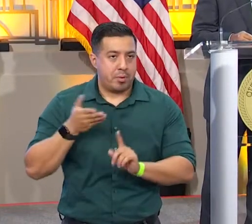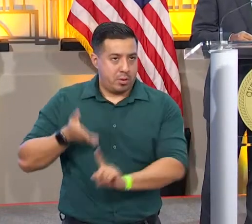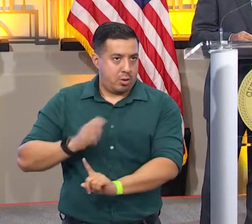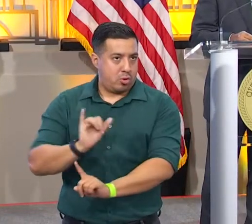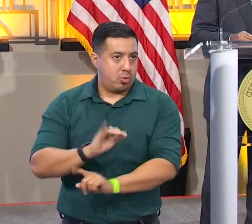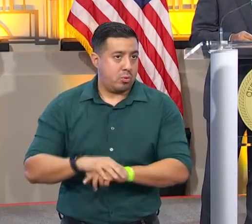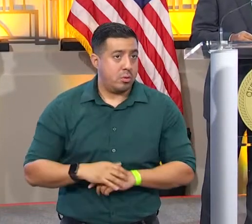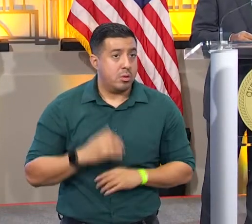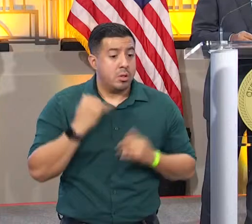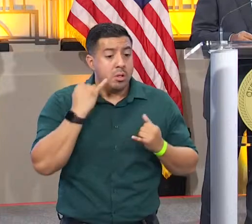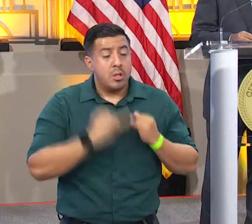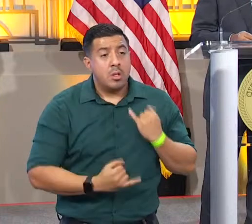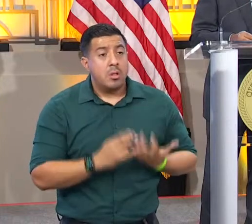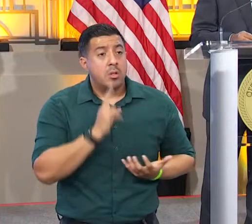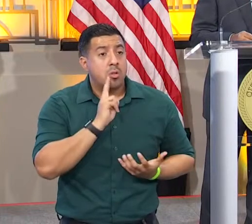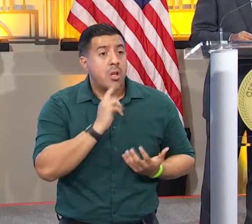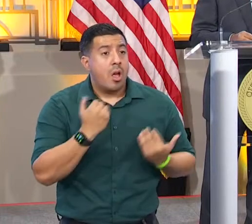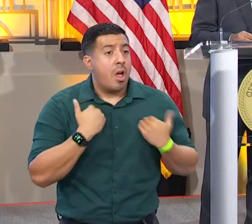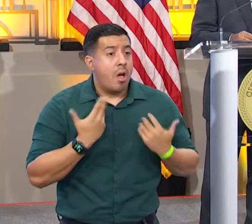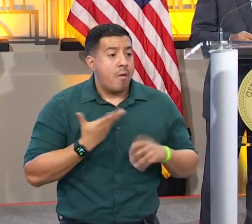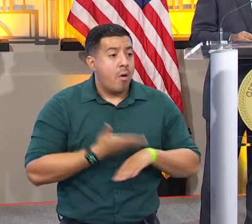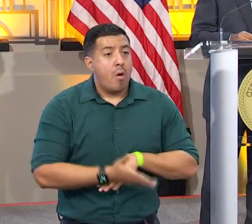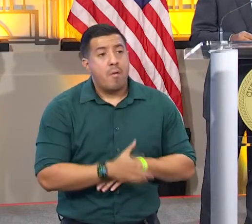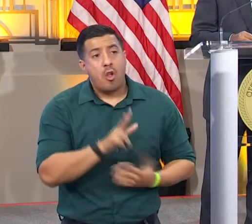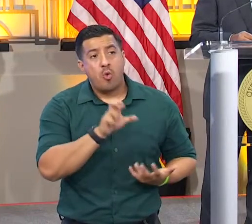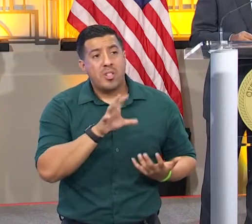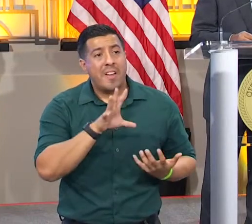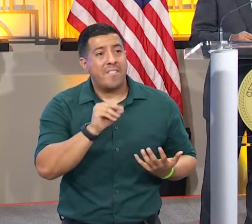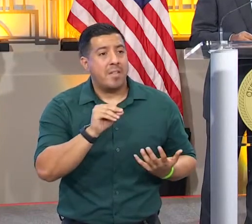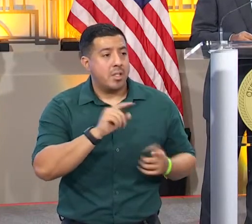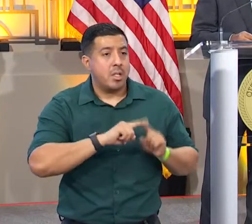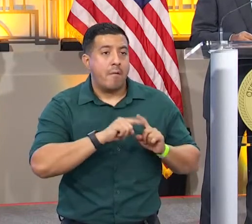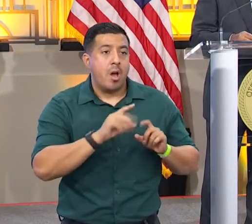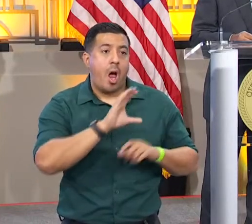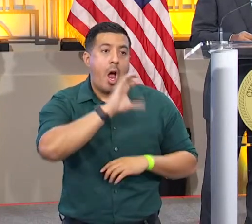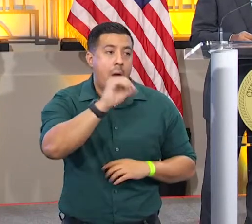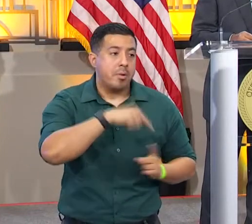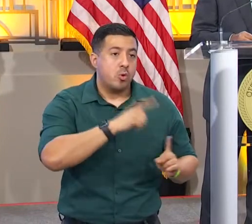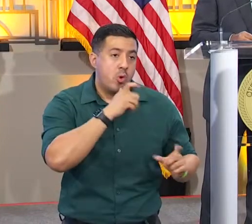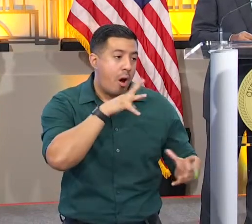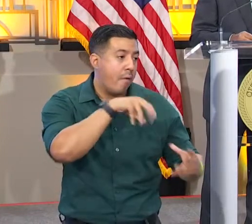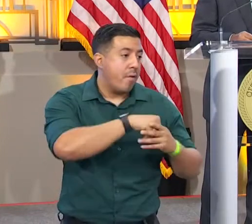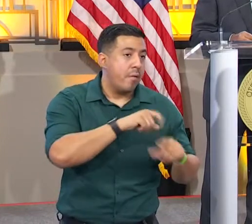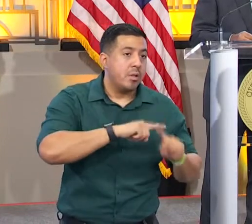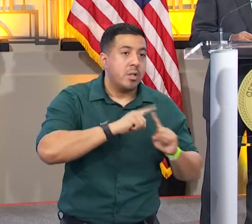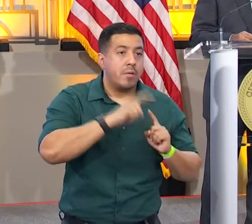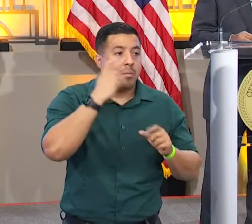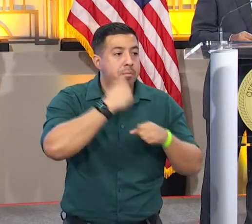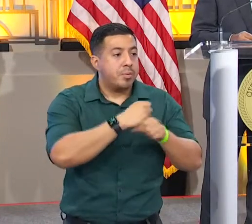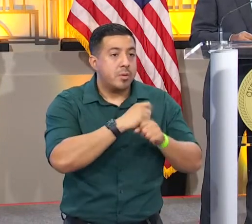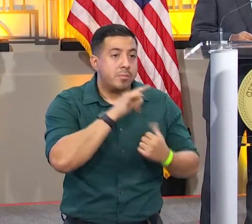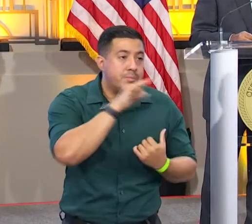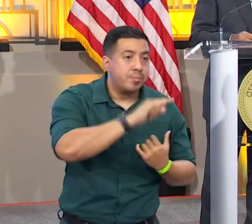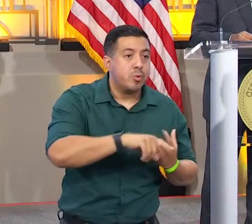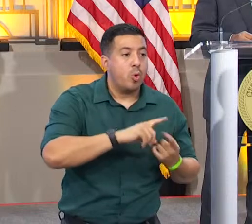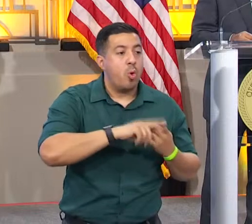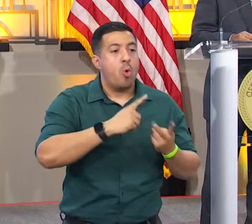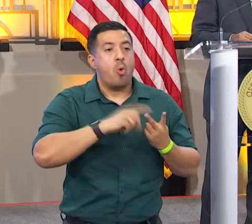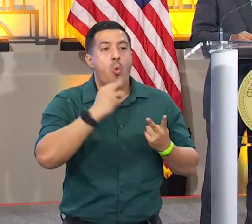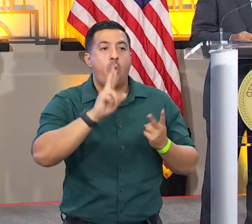finally, Houston is home to 350 companies that are involved in aircraft or space